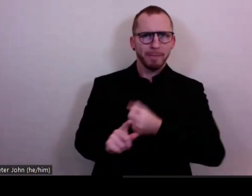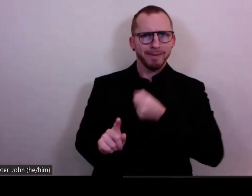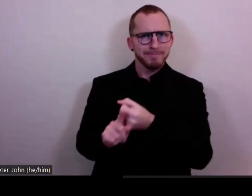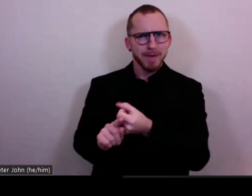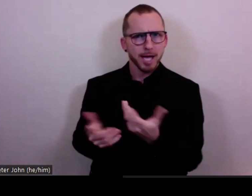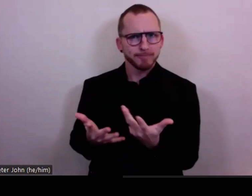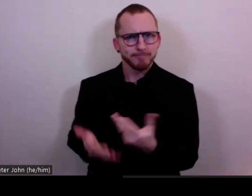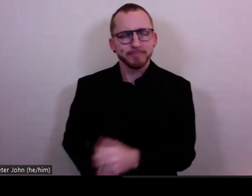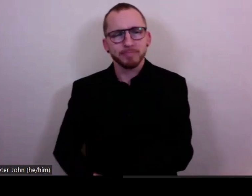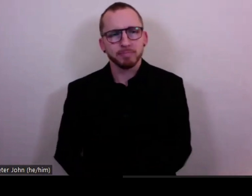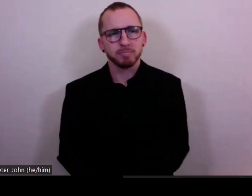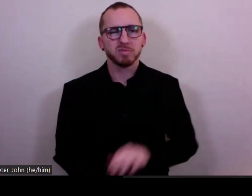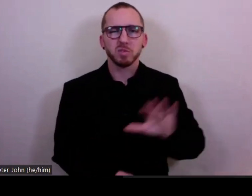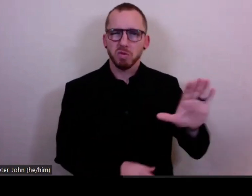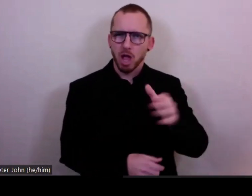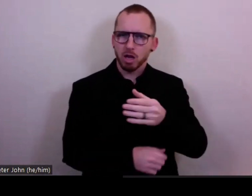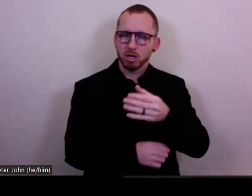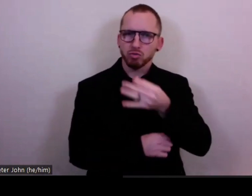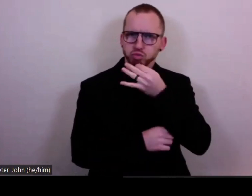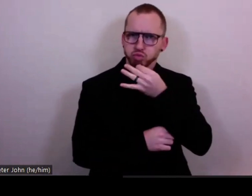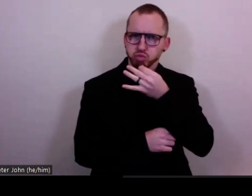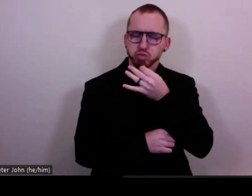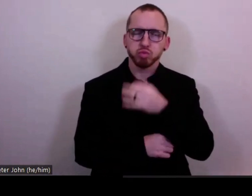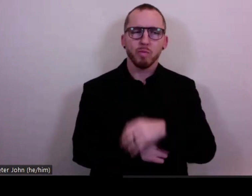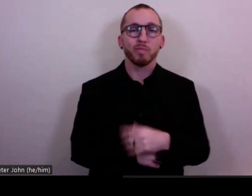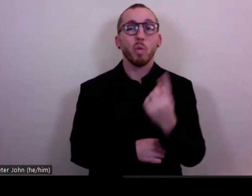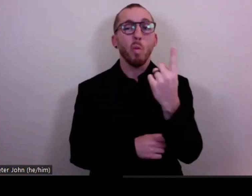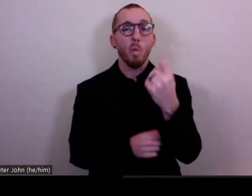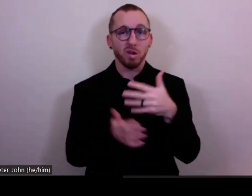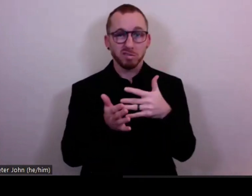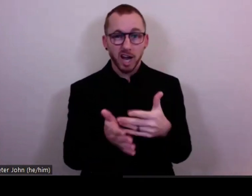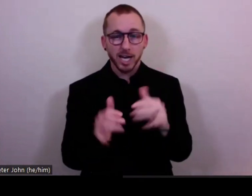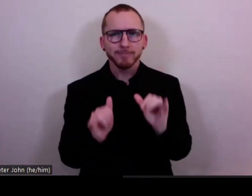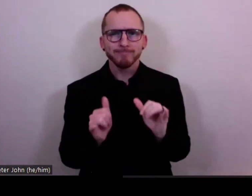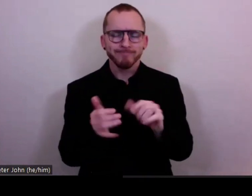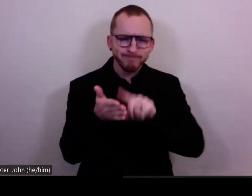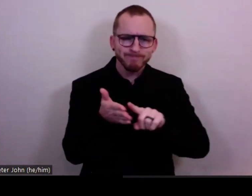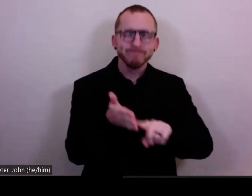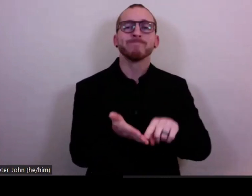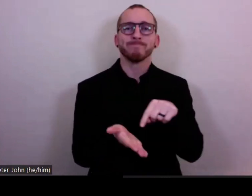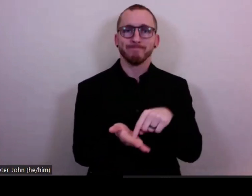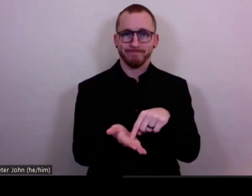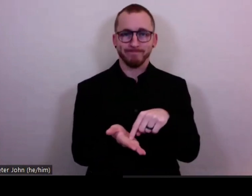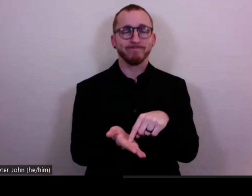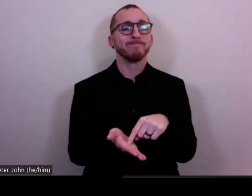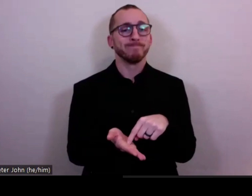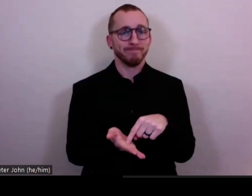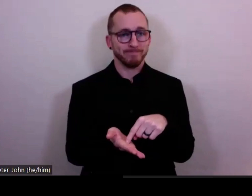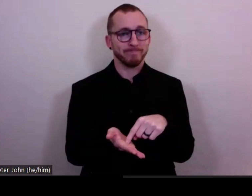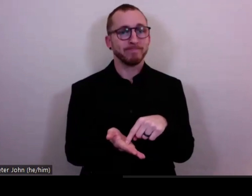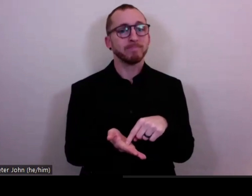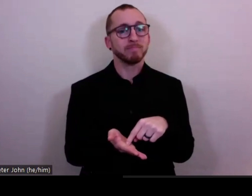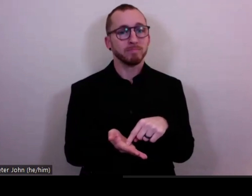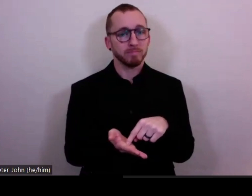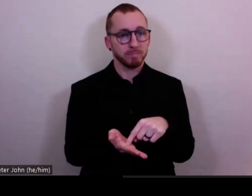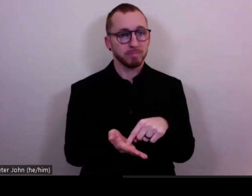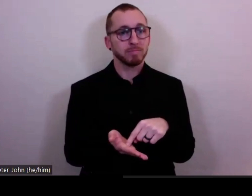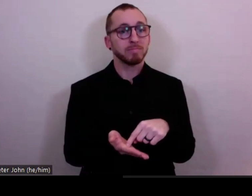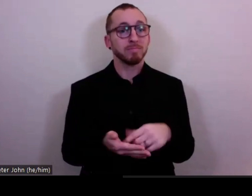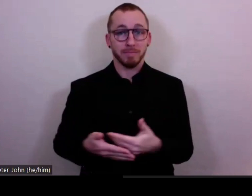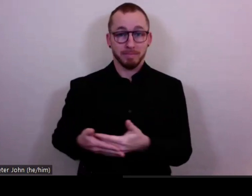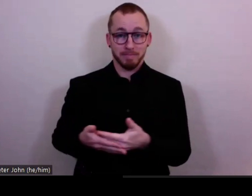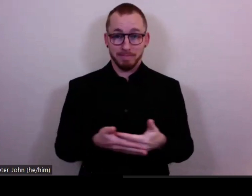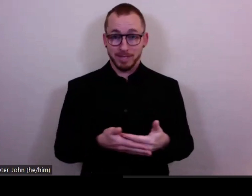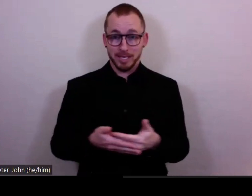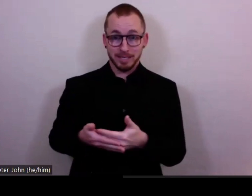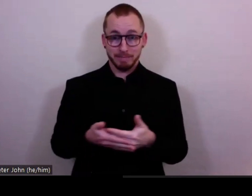they wrote in one of their studies that infants are not in a homeostatic balance or are